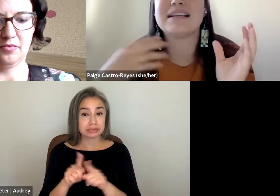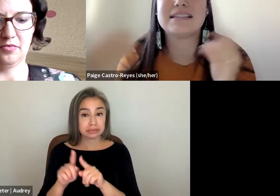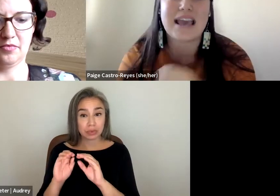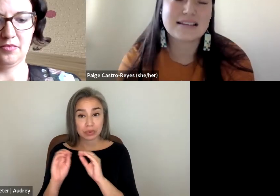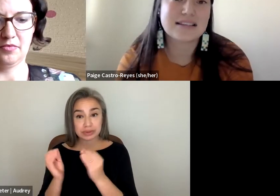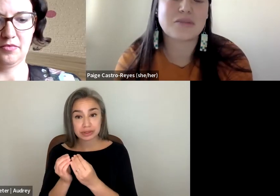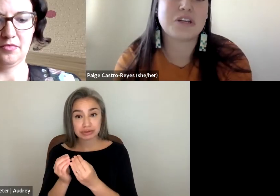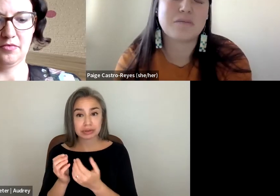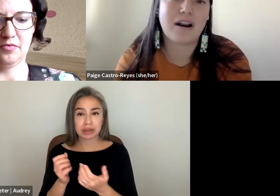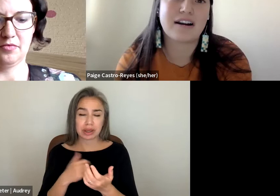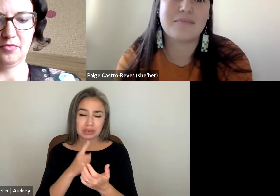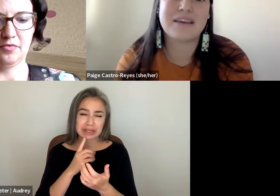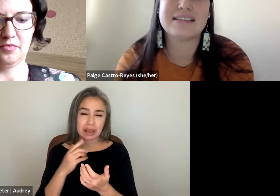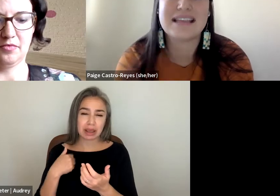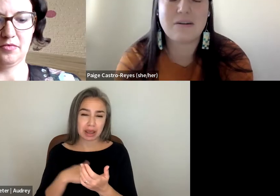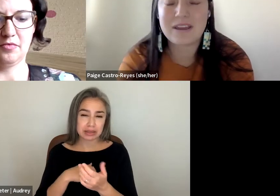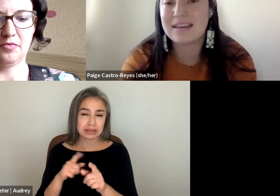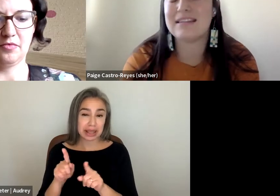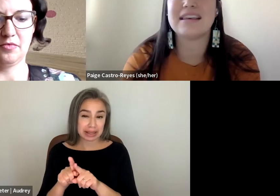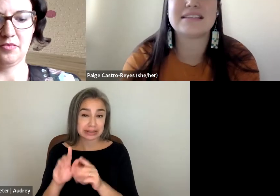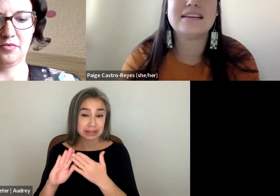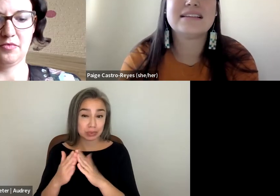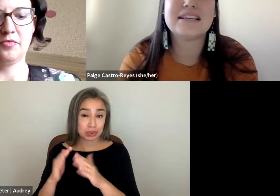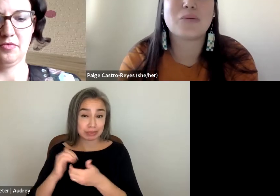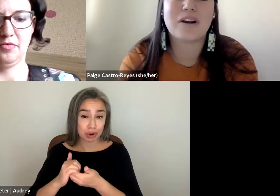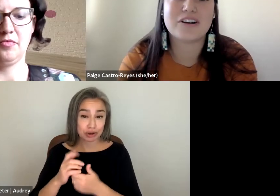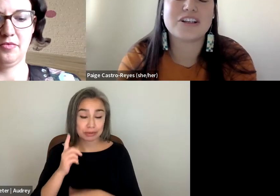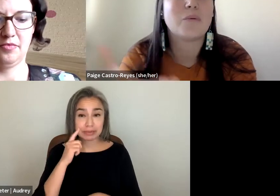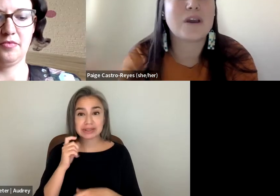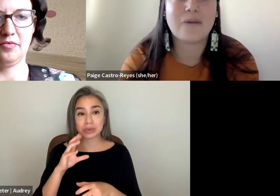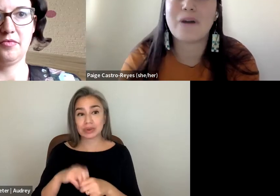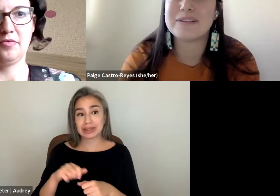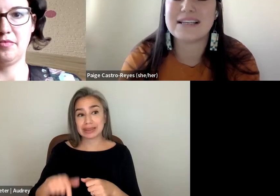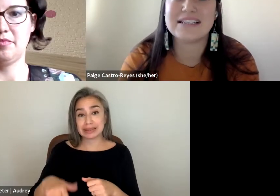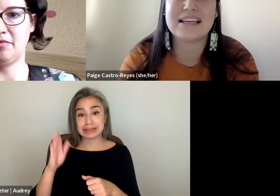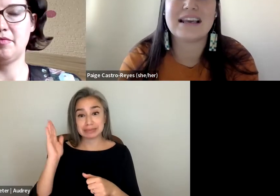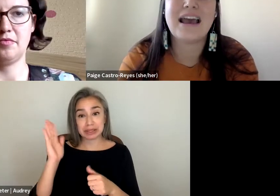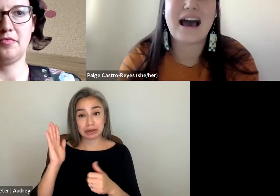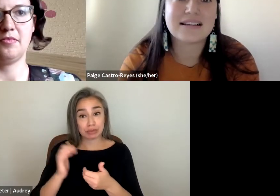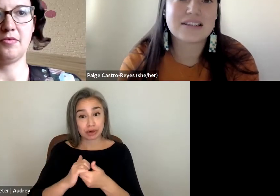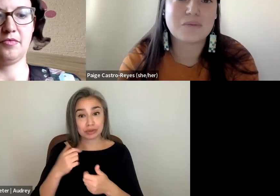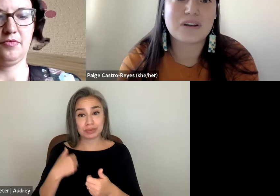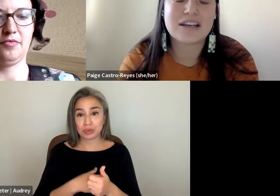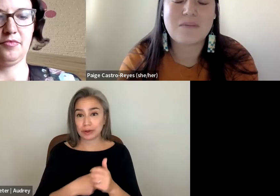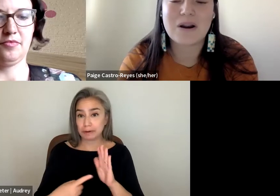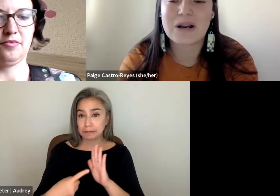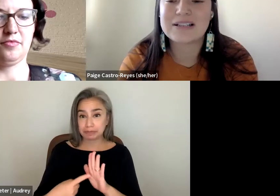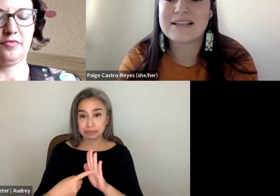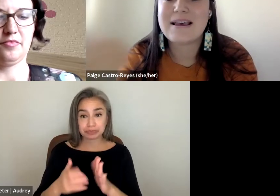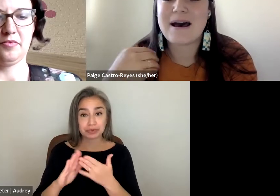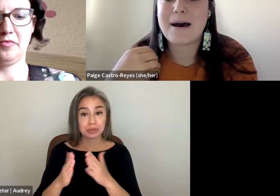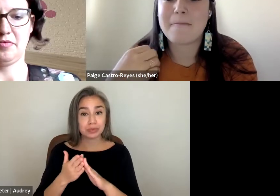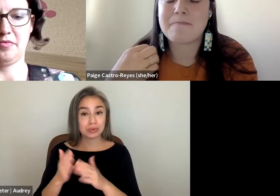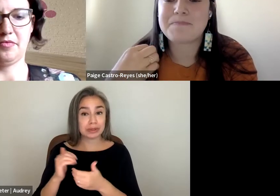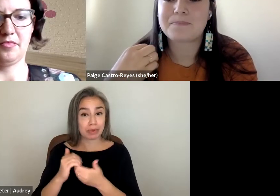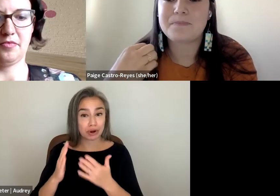organization. And I'm going to say us as a community partner, because within this CEACR partnership, we are representing as community partners,